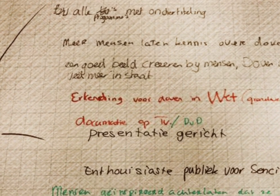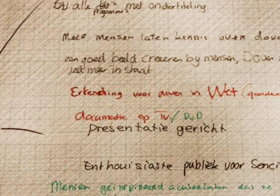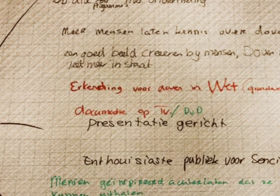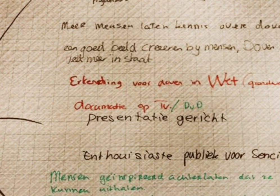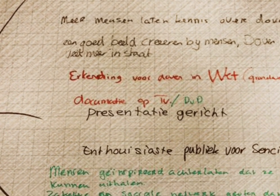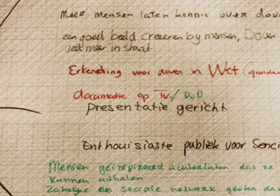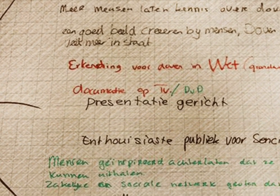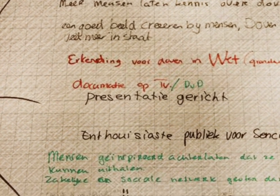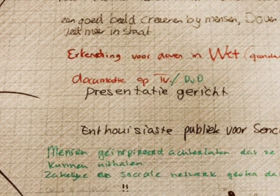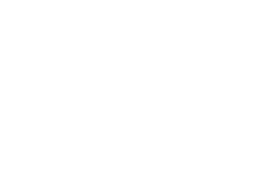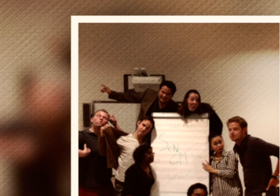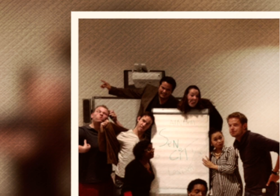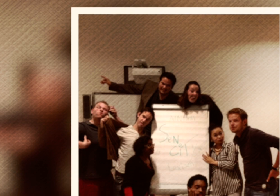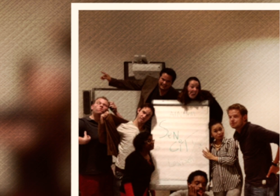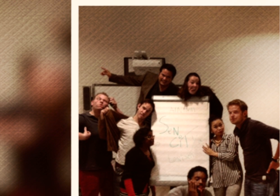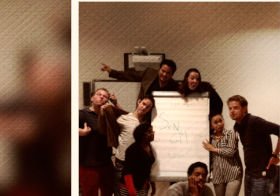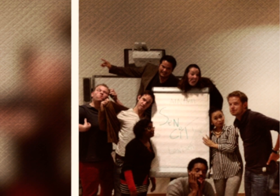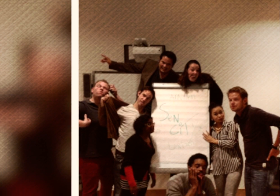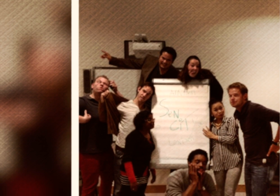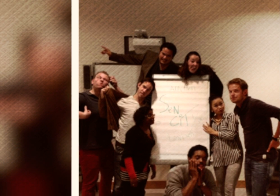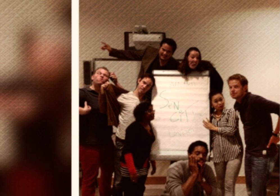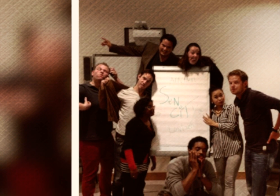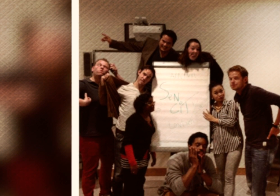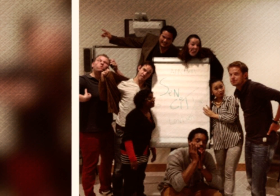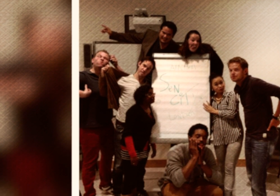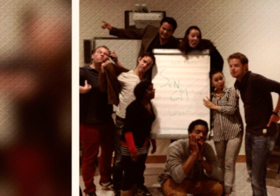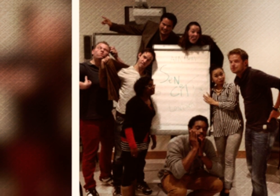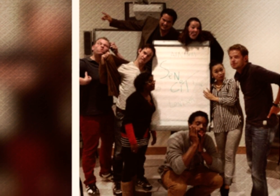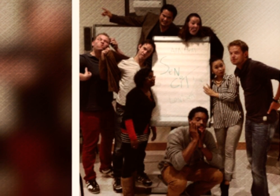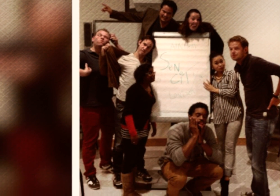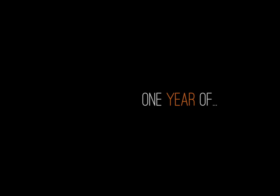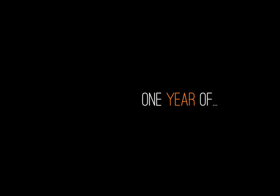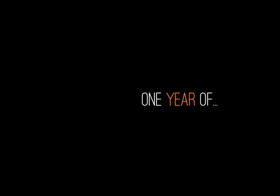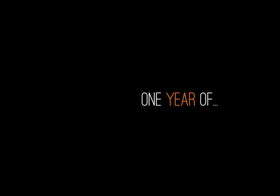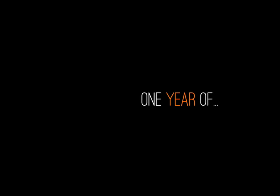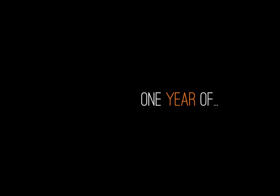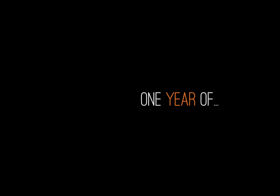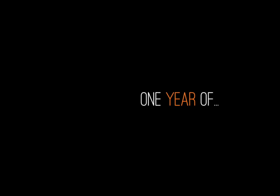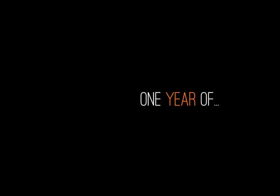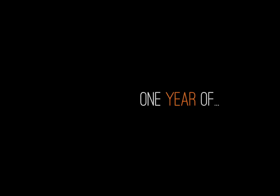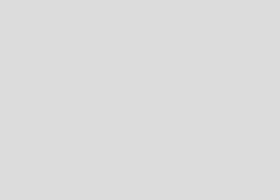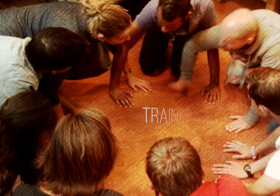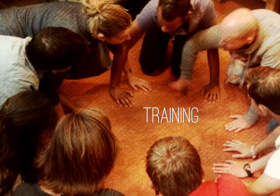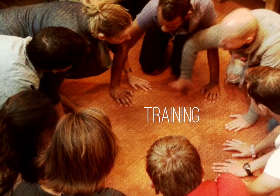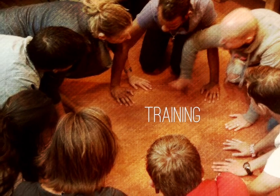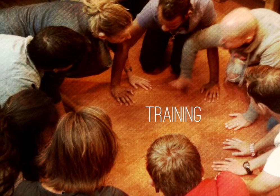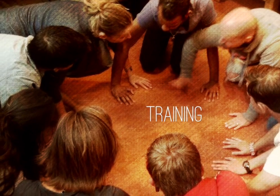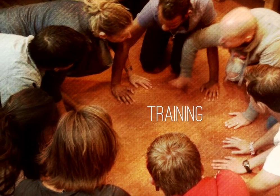gotcha. You see me succeed, you'd rather see me bleed, but I'm real, I'm 3D. We breathe the same air, still you act like